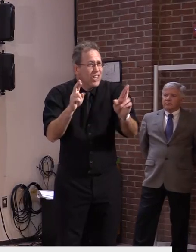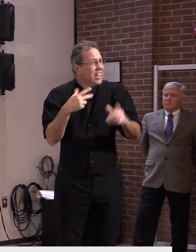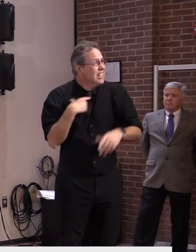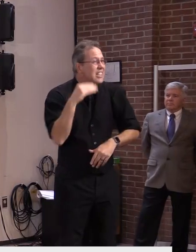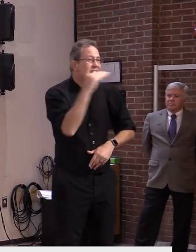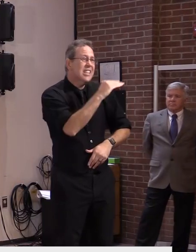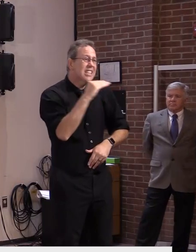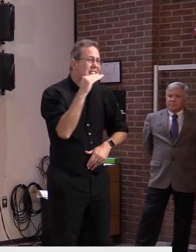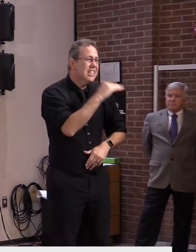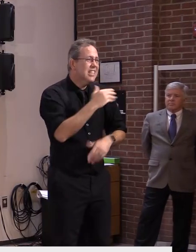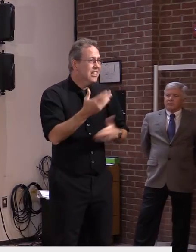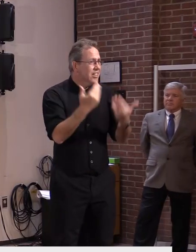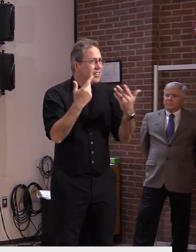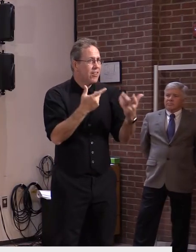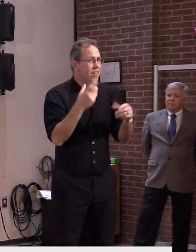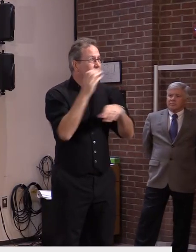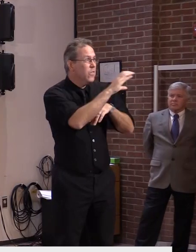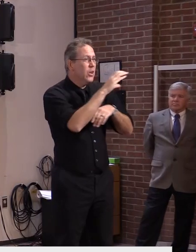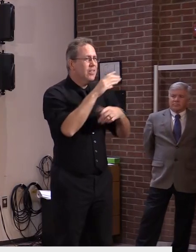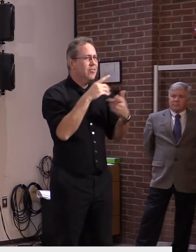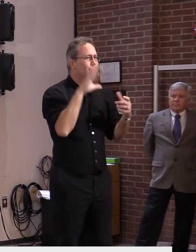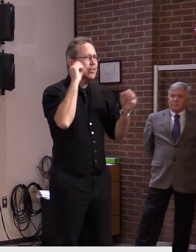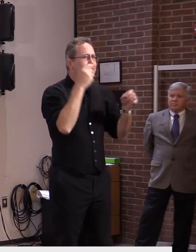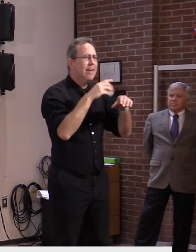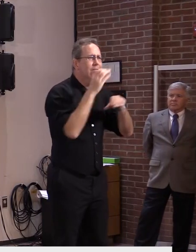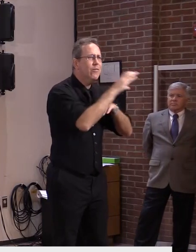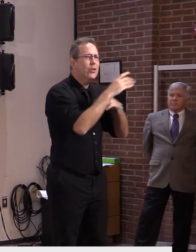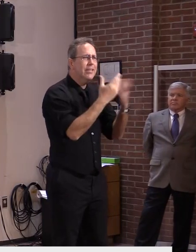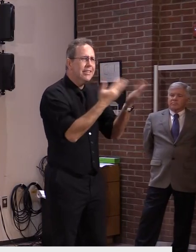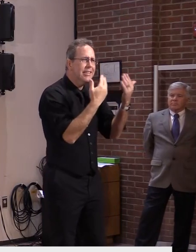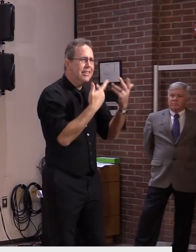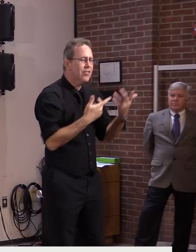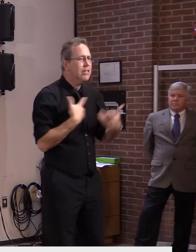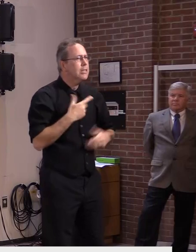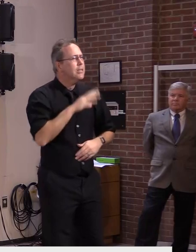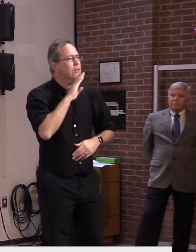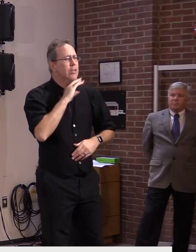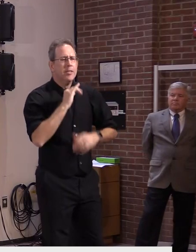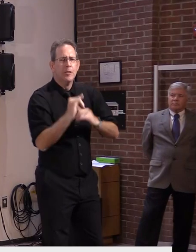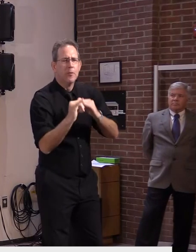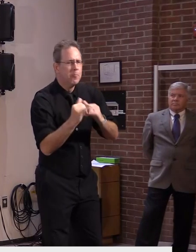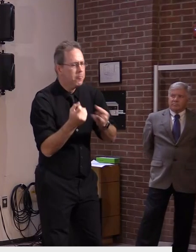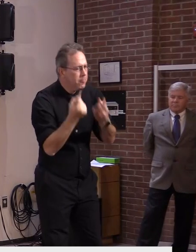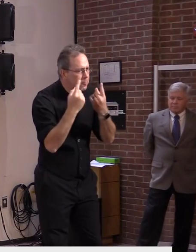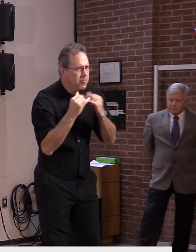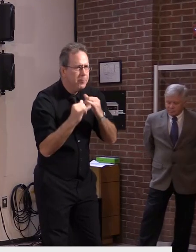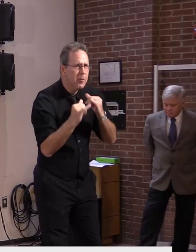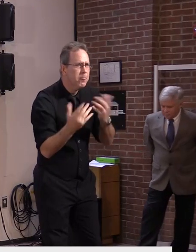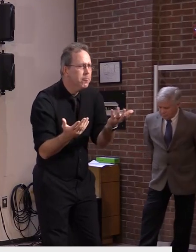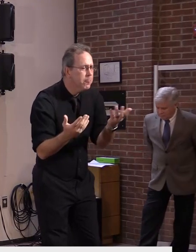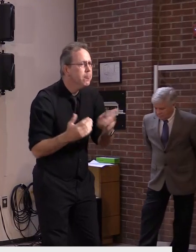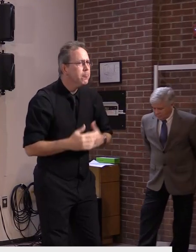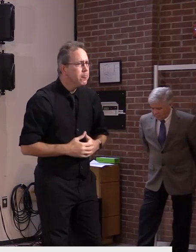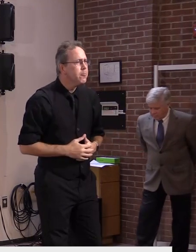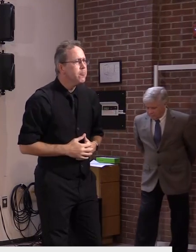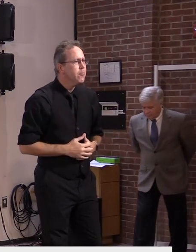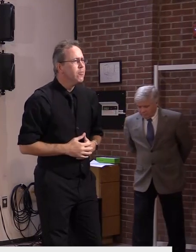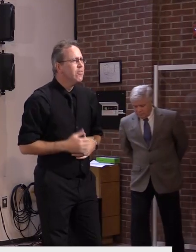But we're as frustrated as anyone else on this issue, because it seems as though with their